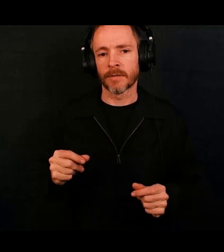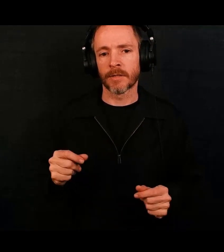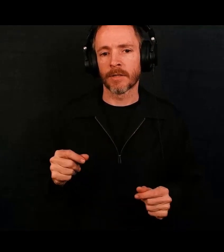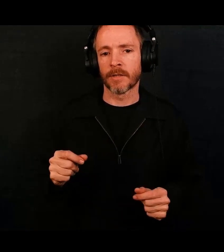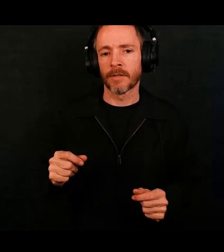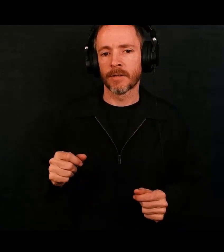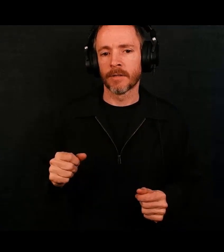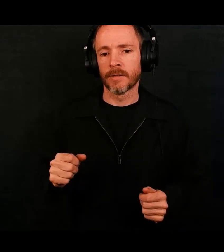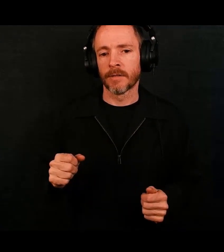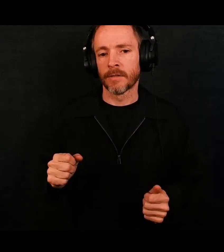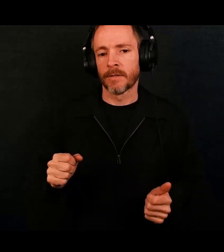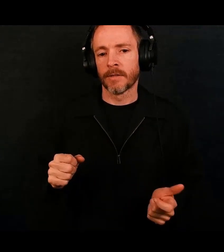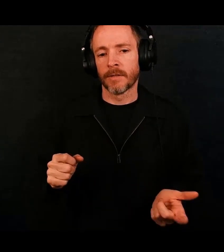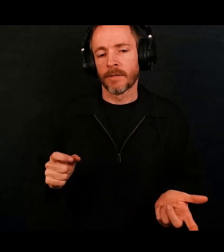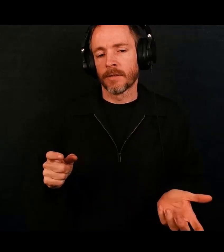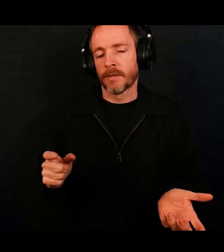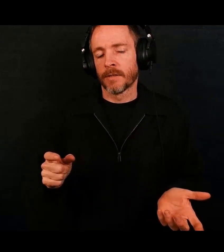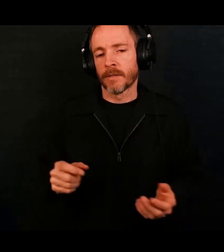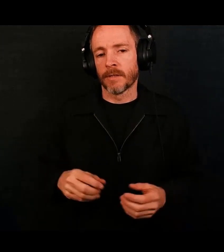and